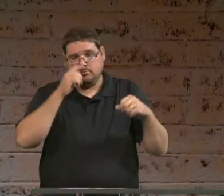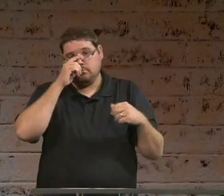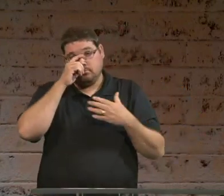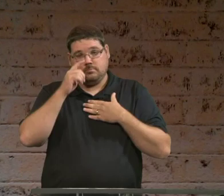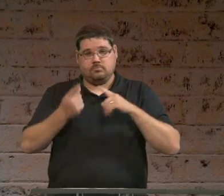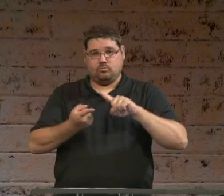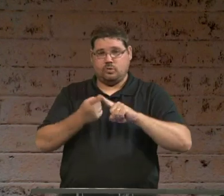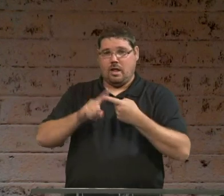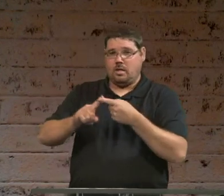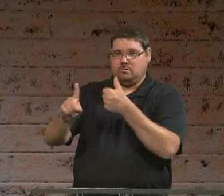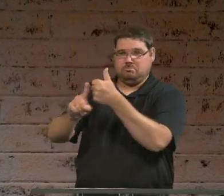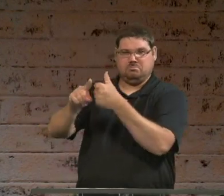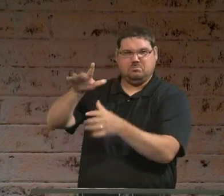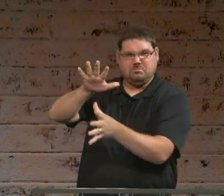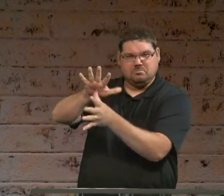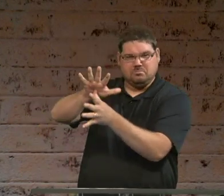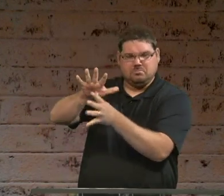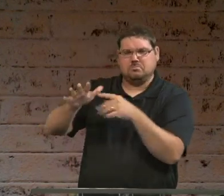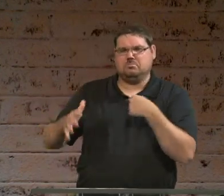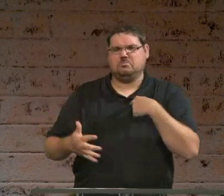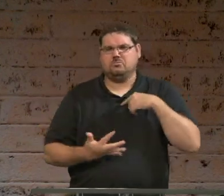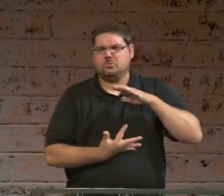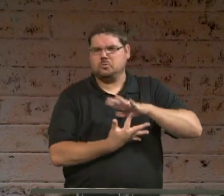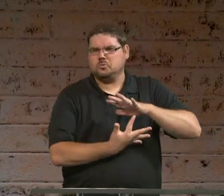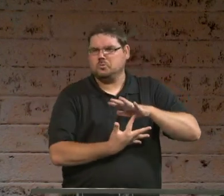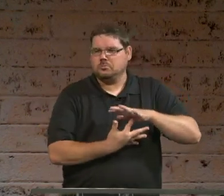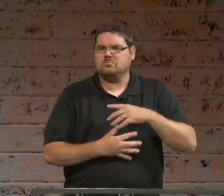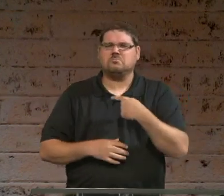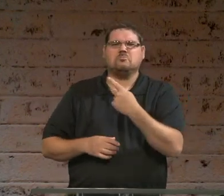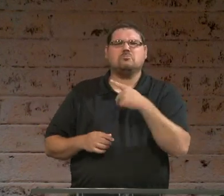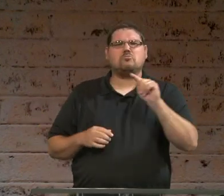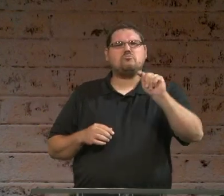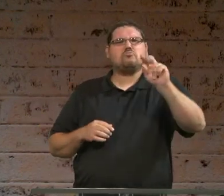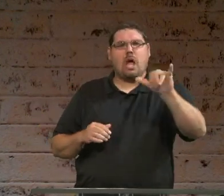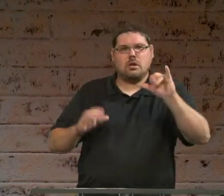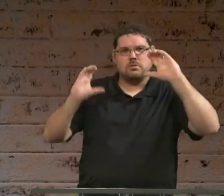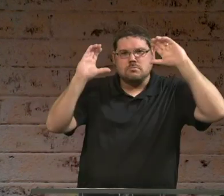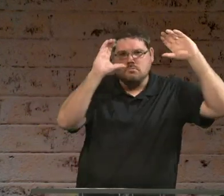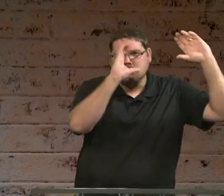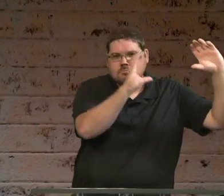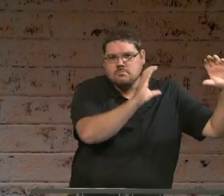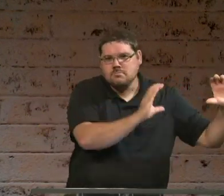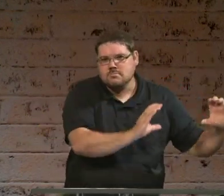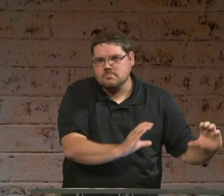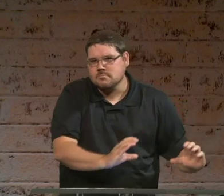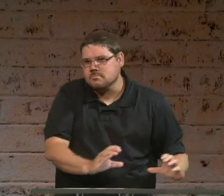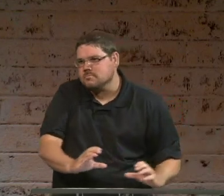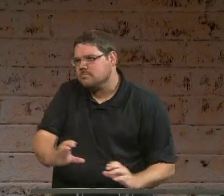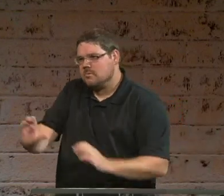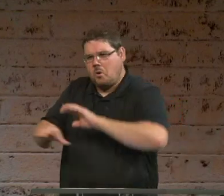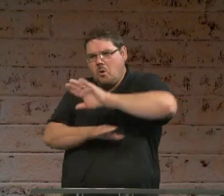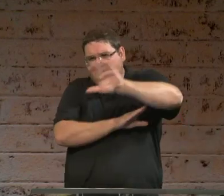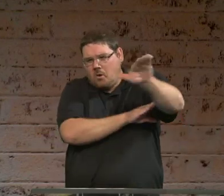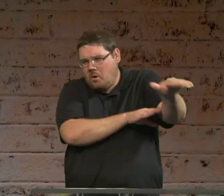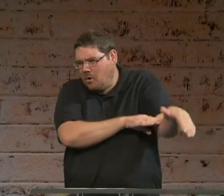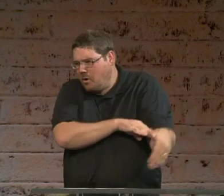was a young boy in high school, a friend of mine who was a senior and I was a junior, we decided to try to stay up